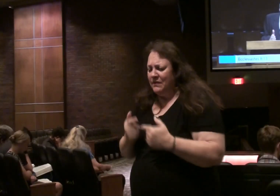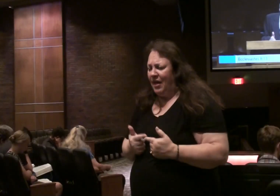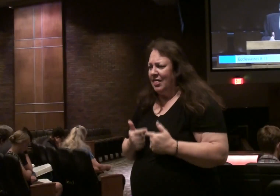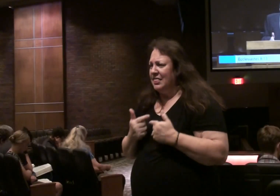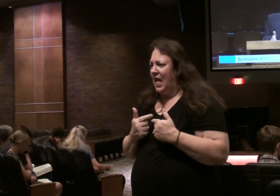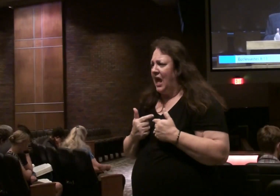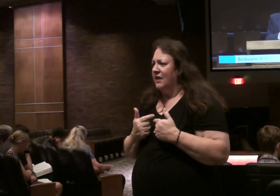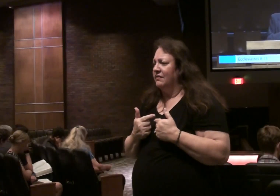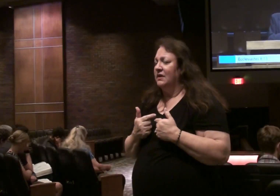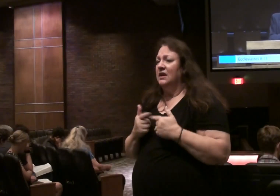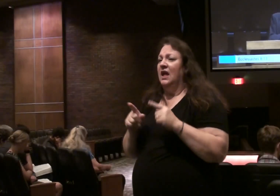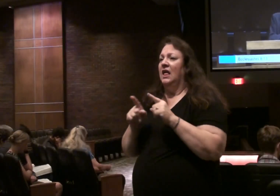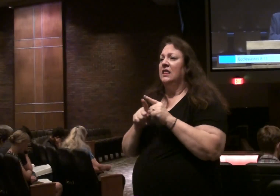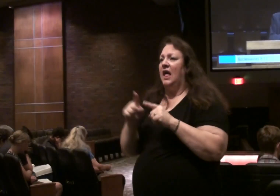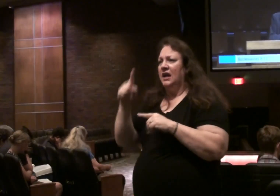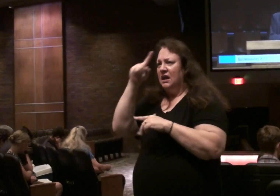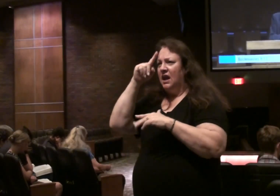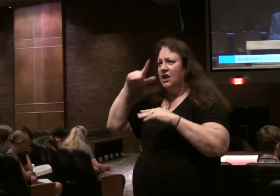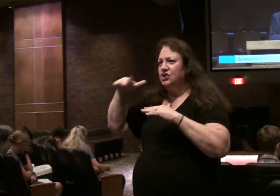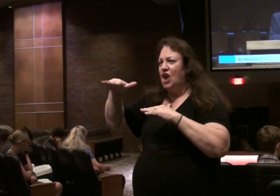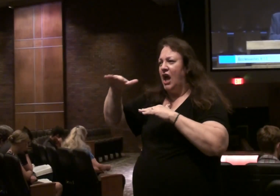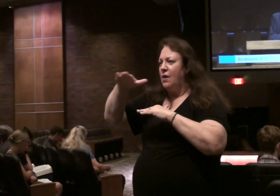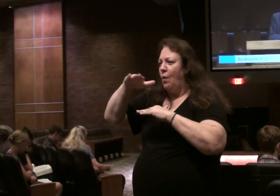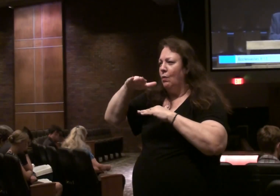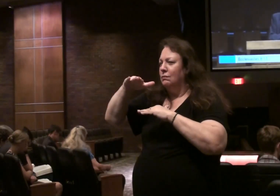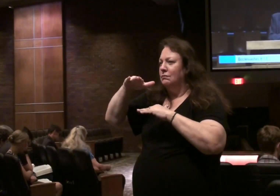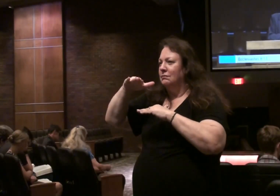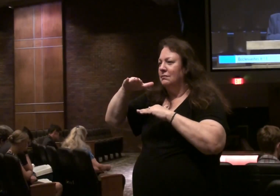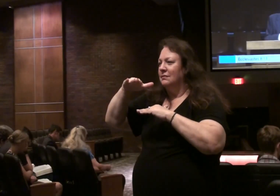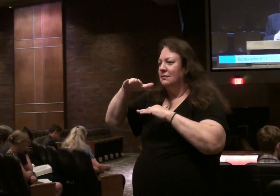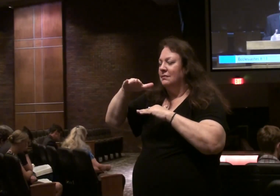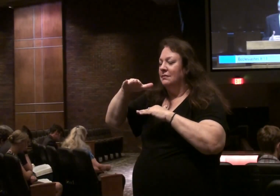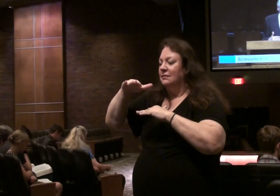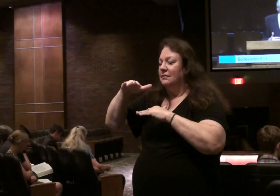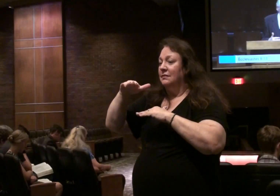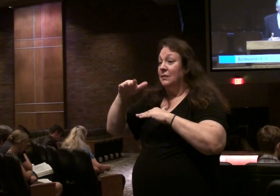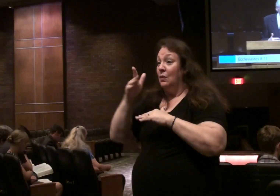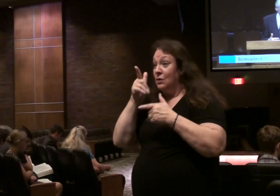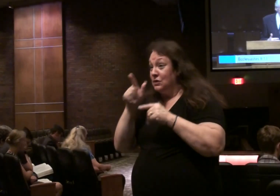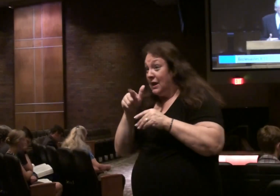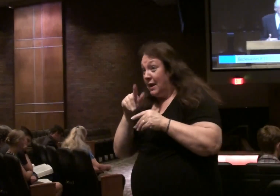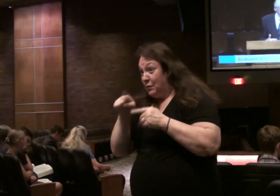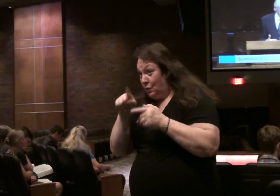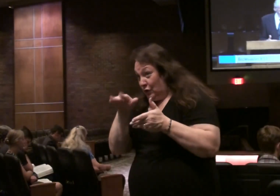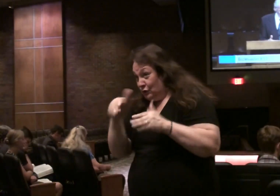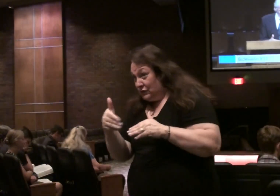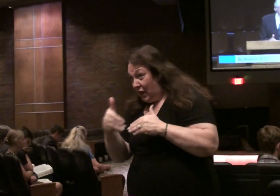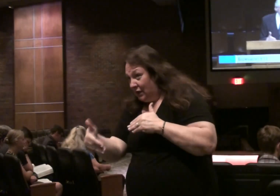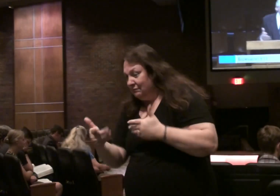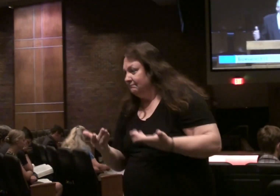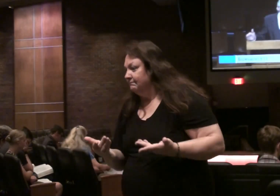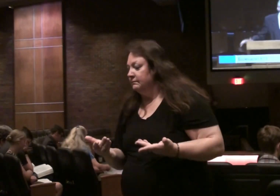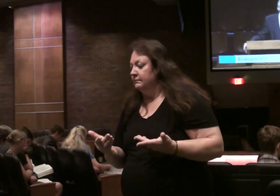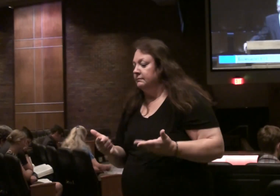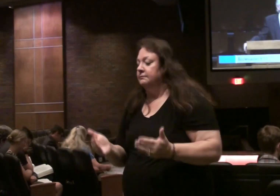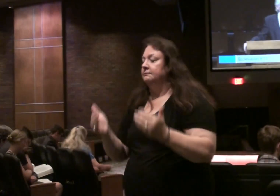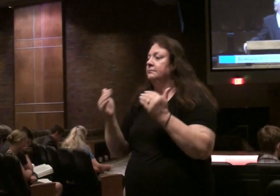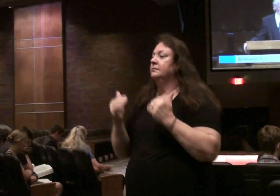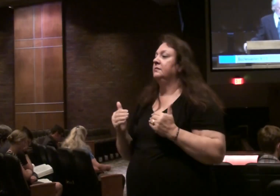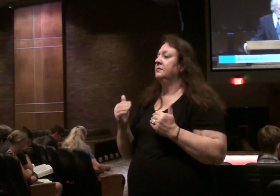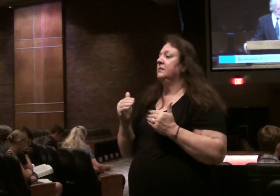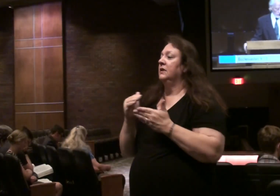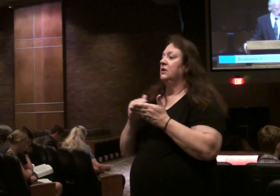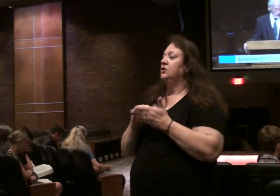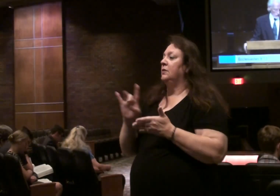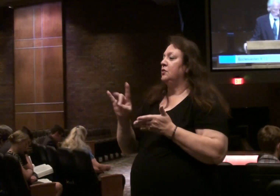life, he will spend them like a shadow. Who can tell a man what will be after him? We come over,